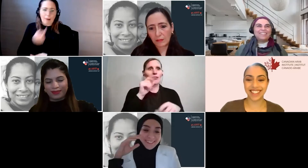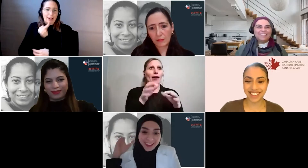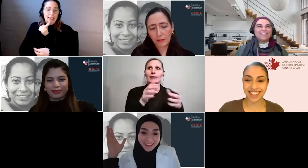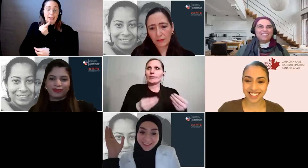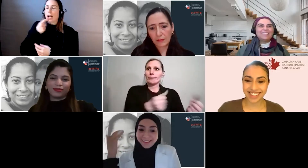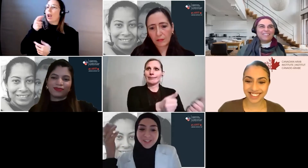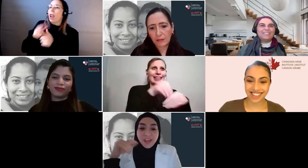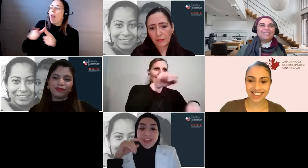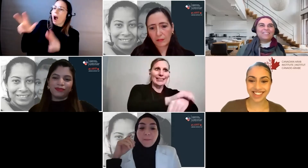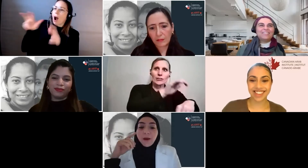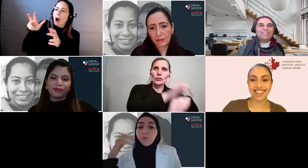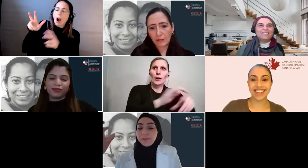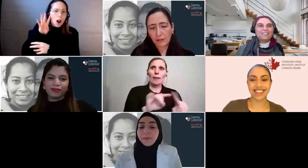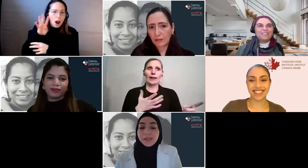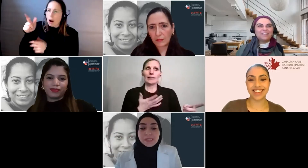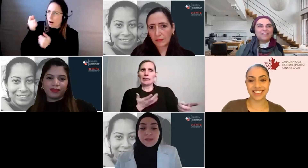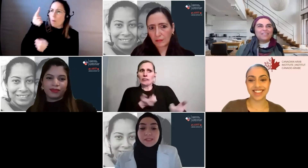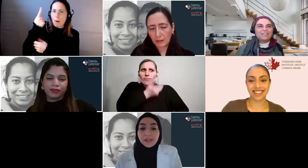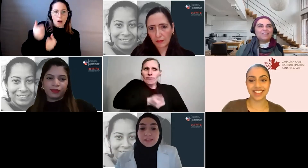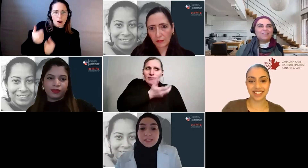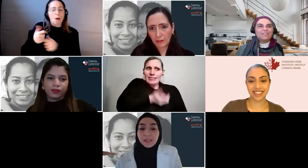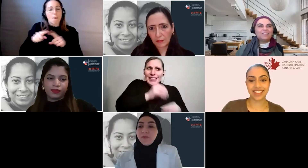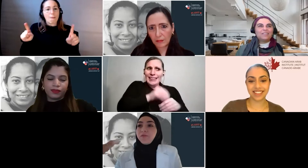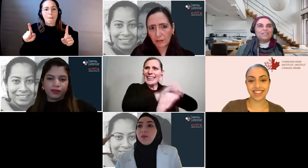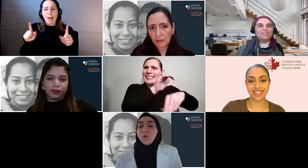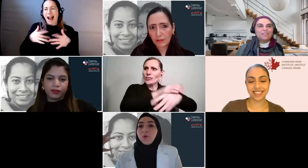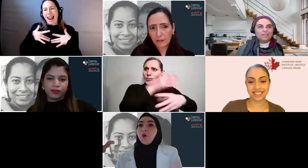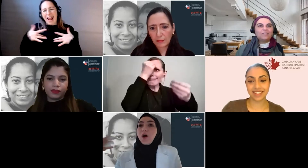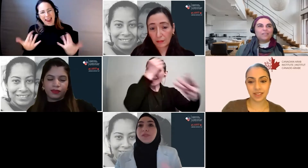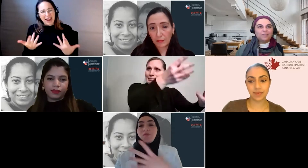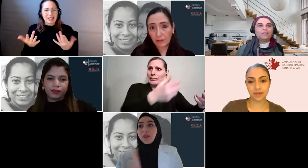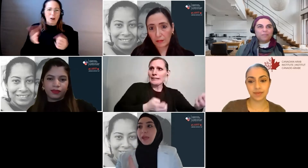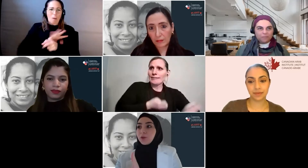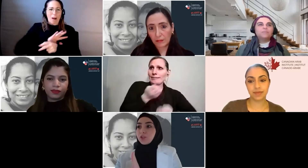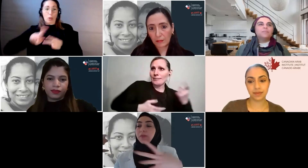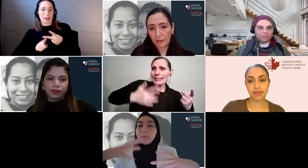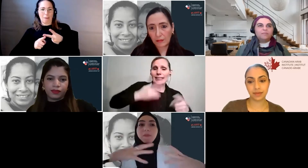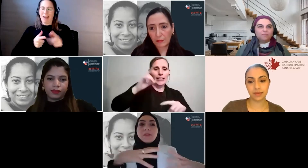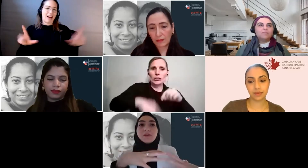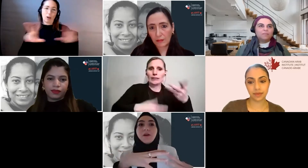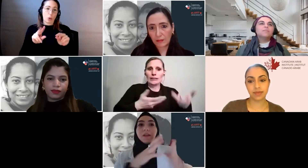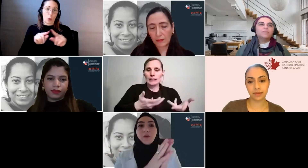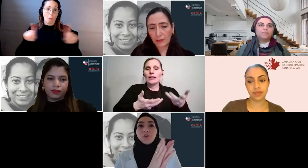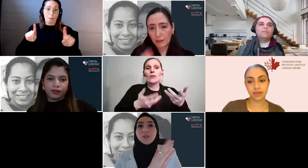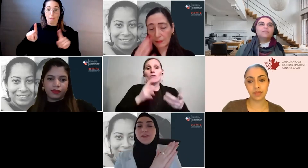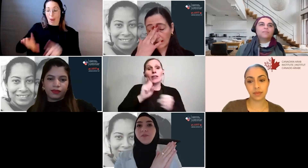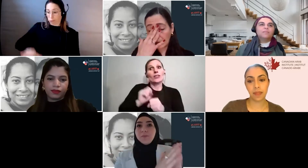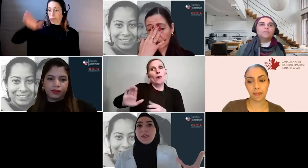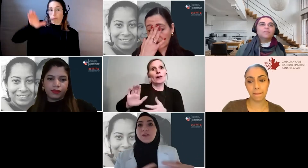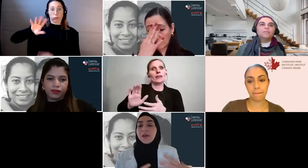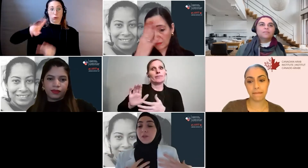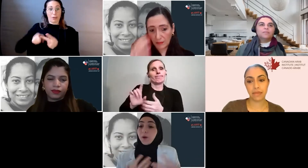to learn English. But with that being said, it's even if you grew up with a different language, the mother tongue language is